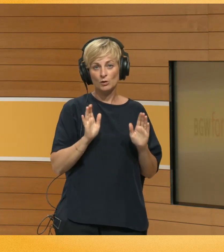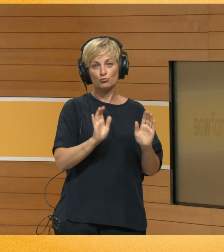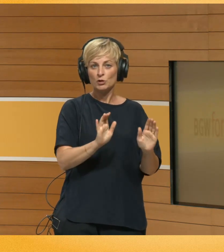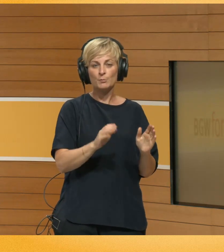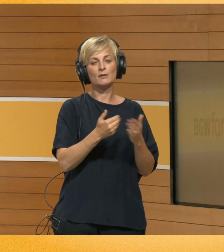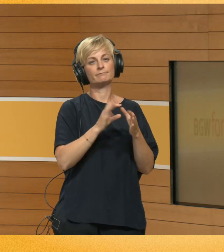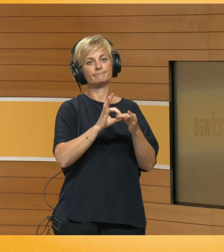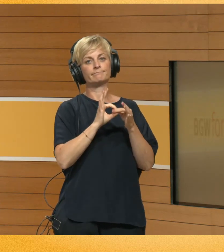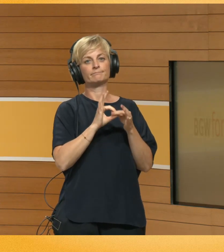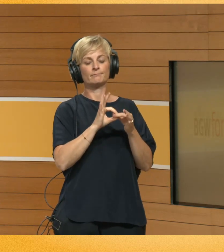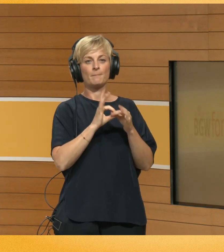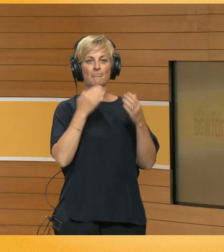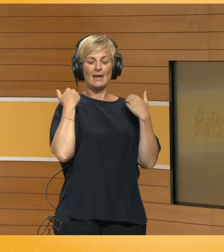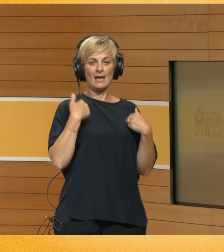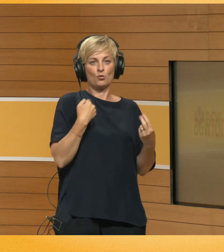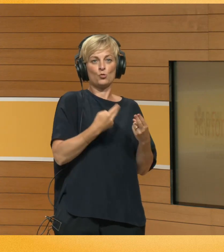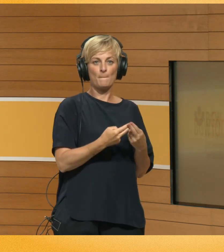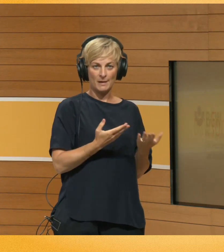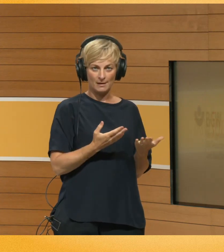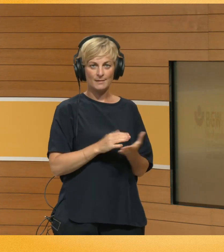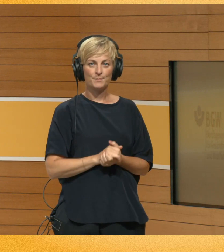in a mass fatality situation. You